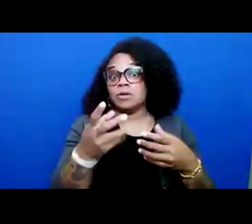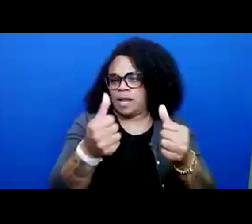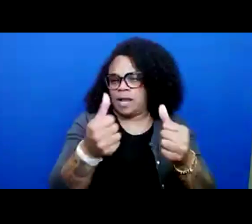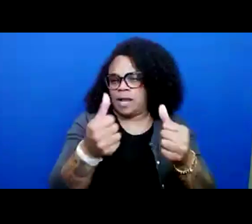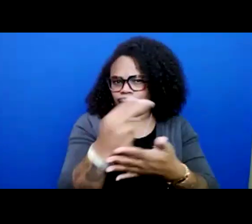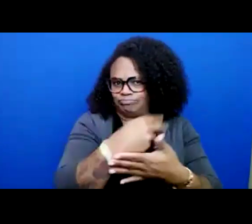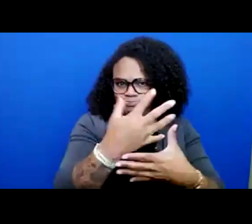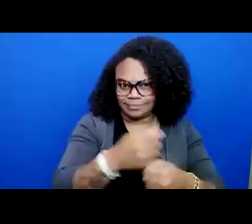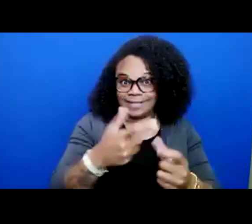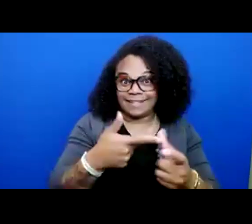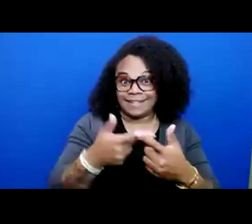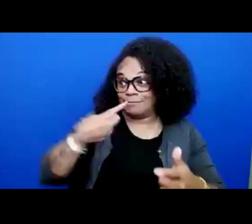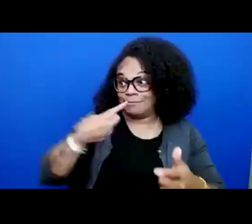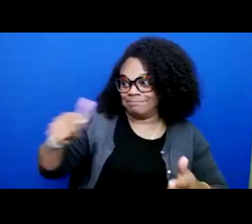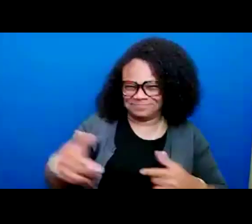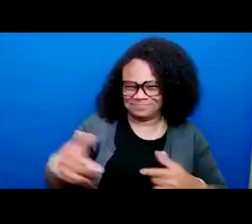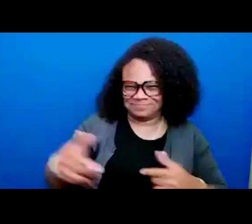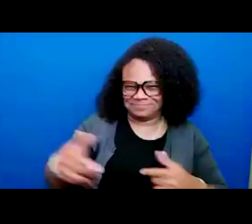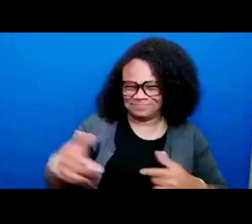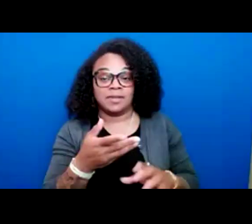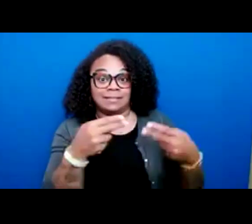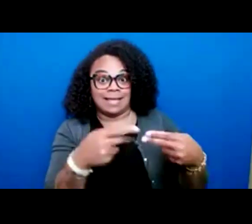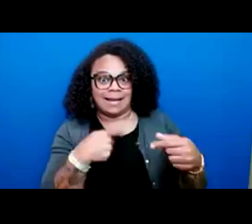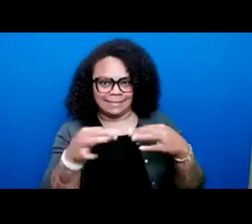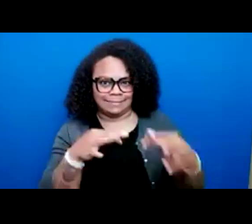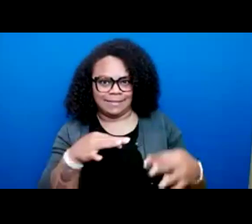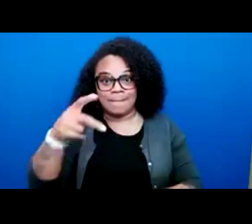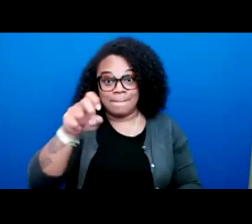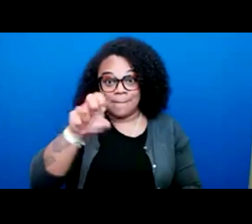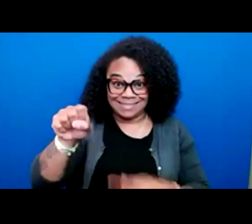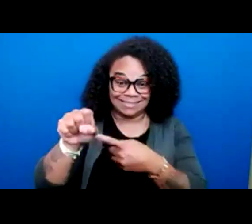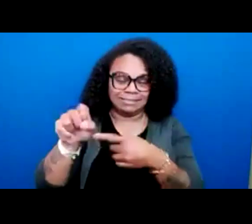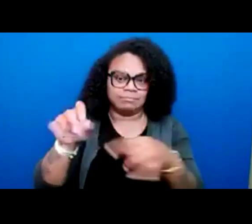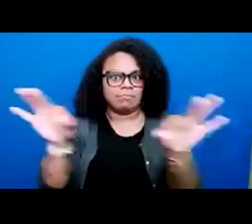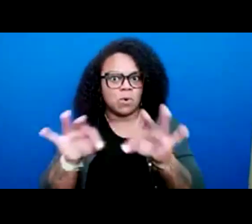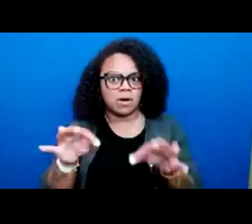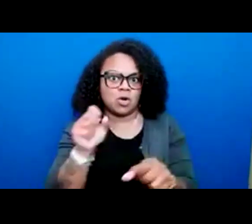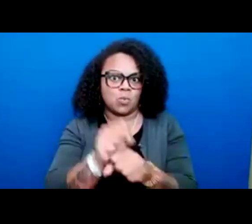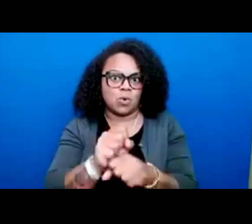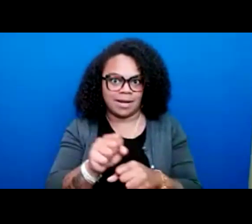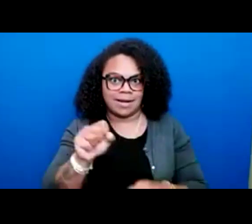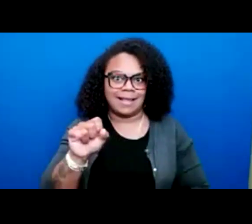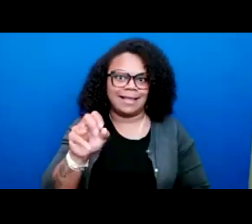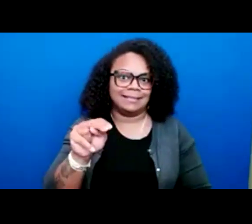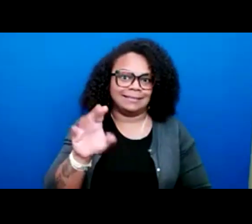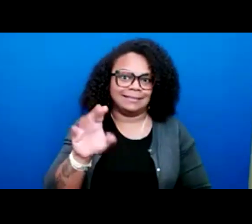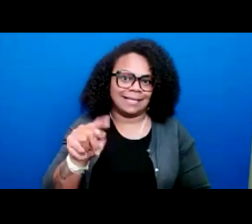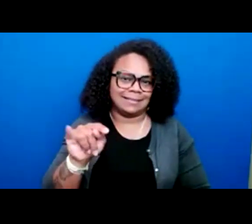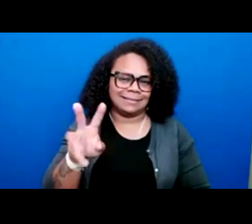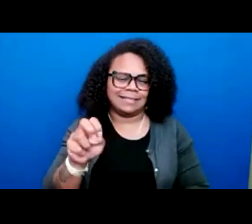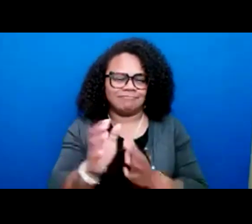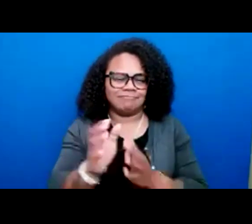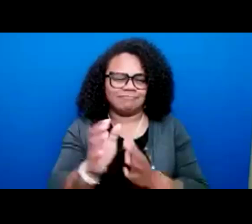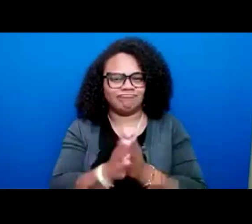So as I mentioned on the last slide, PES is an important work incentive. In particular, it's an important